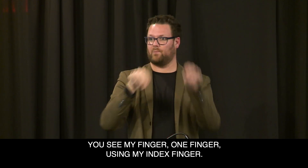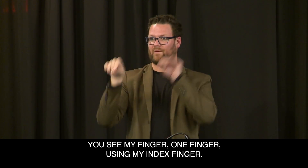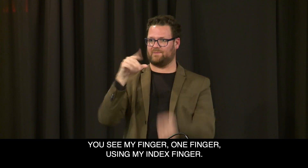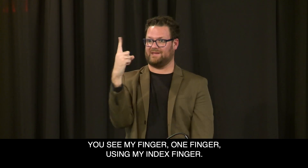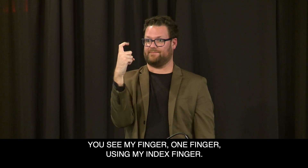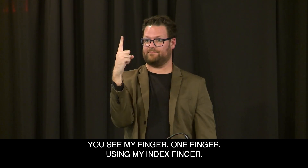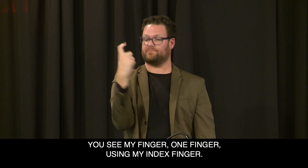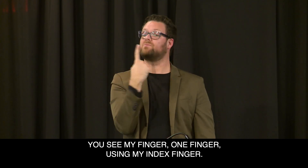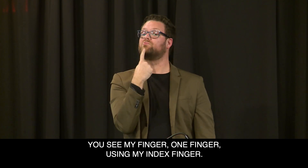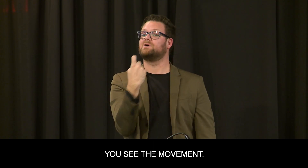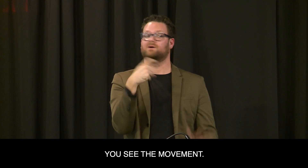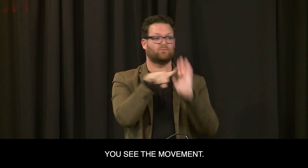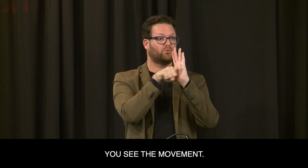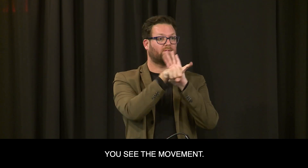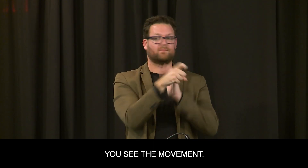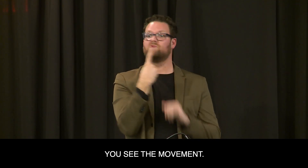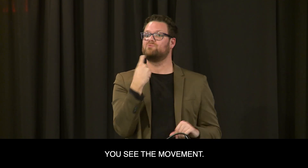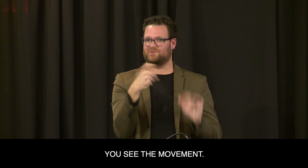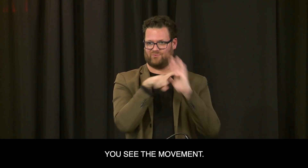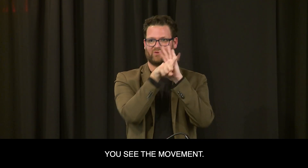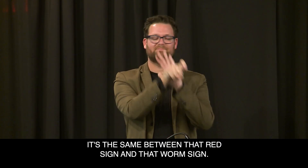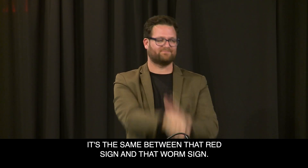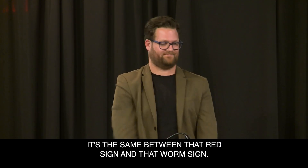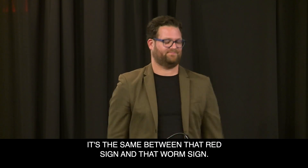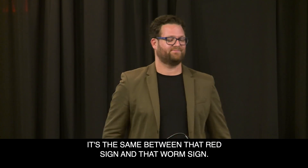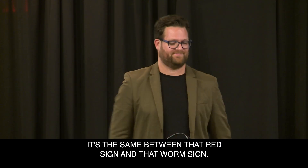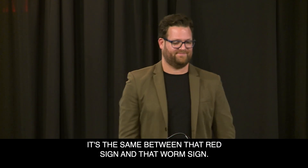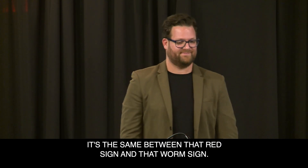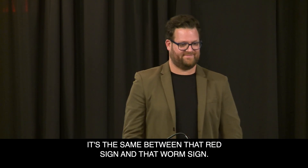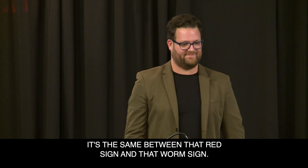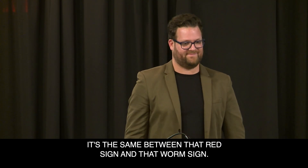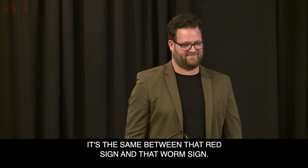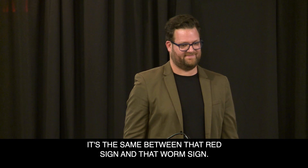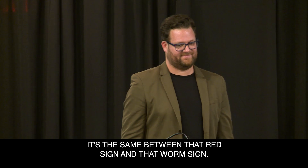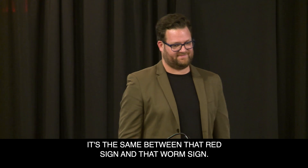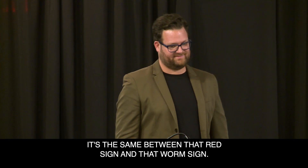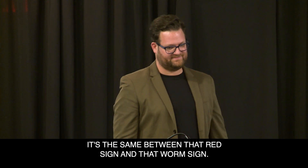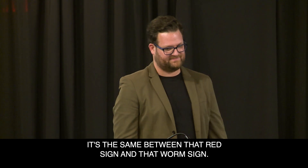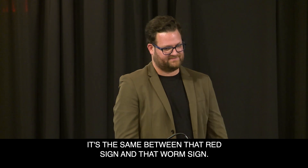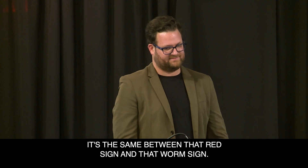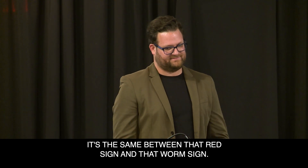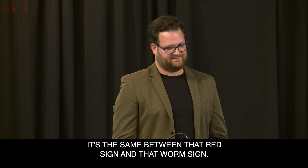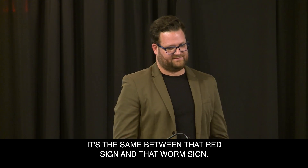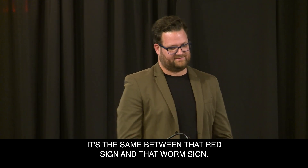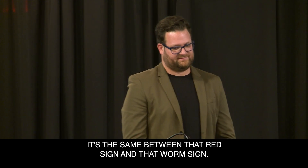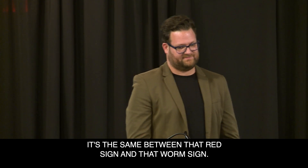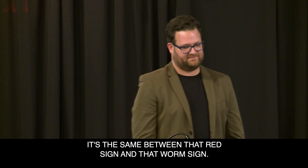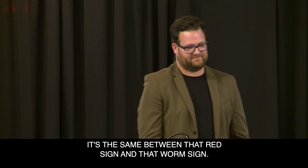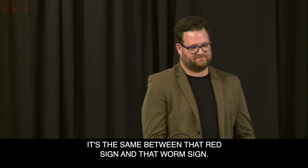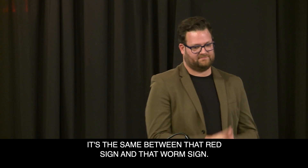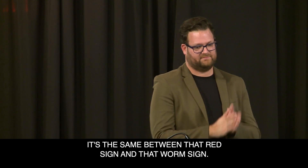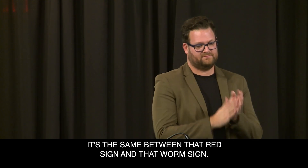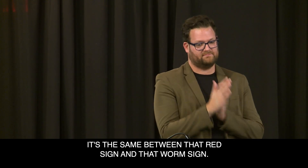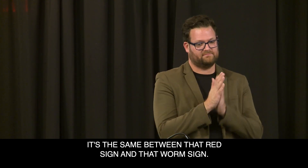finger. You see the movement is the same between that red sign and that worm sign.